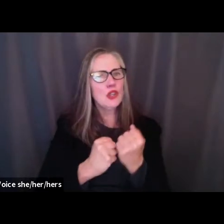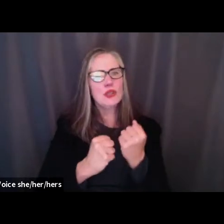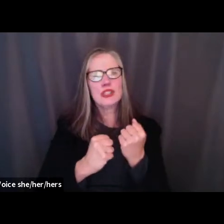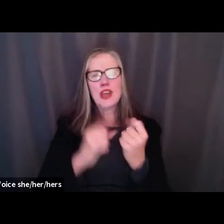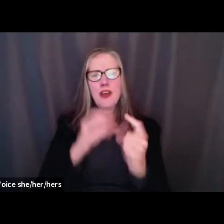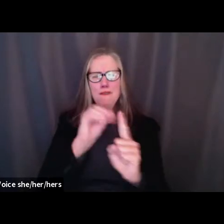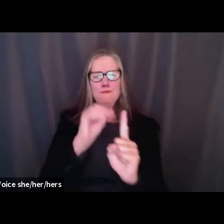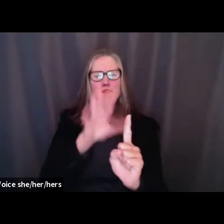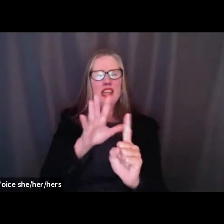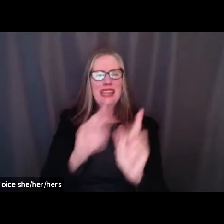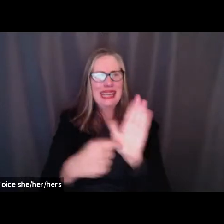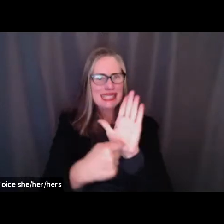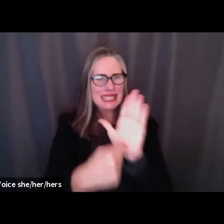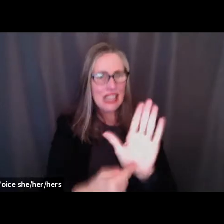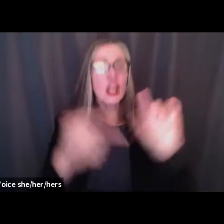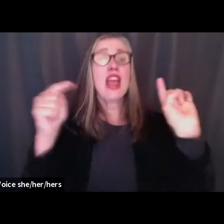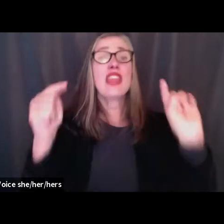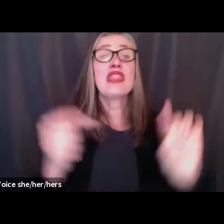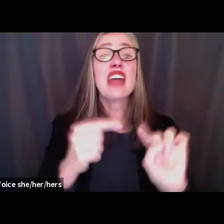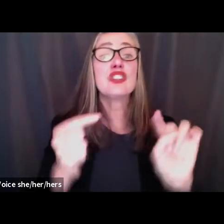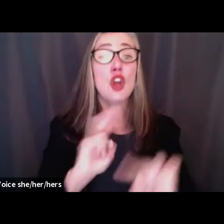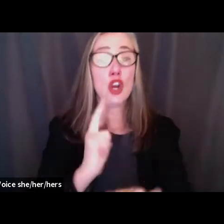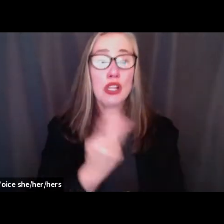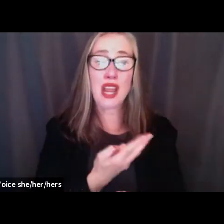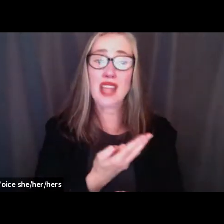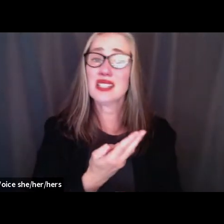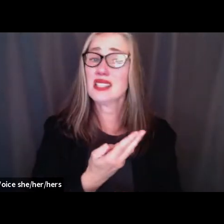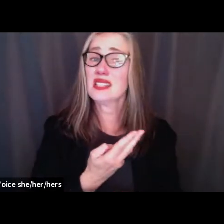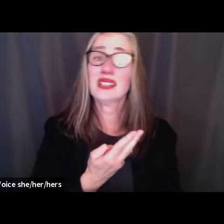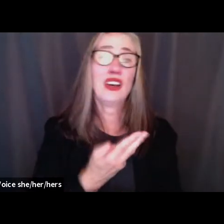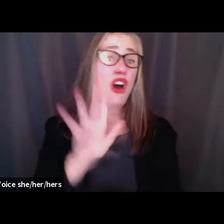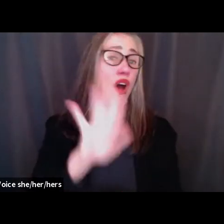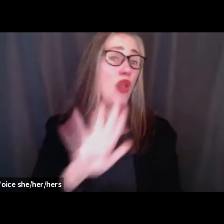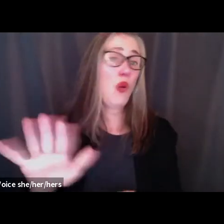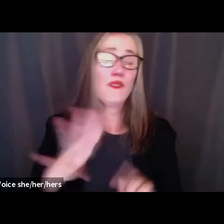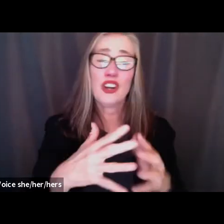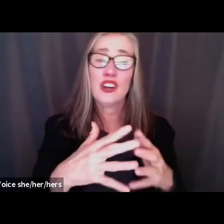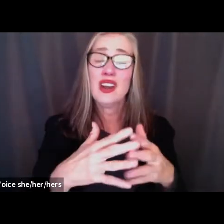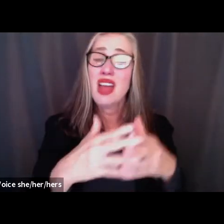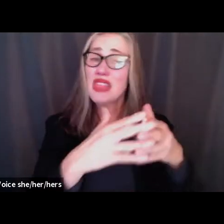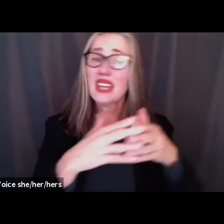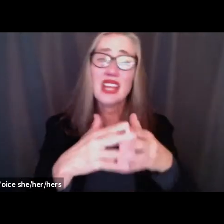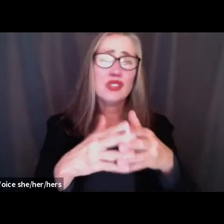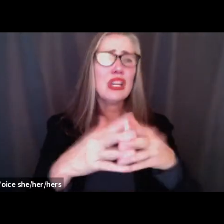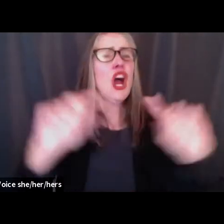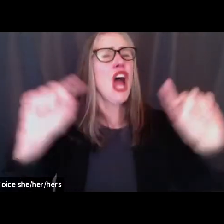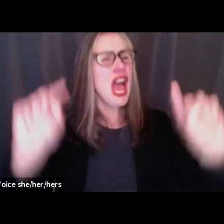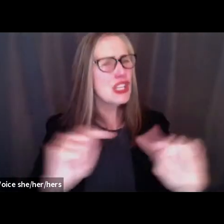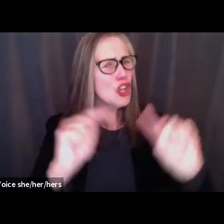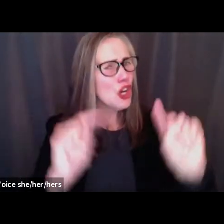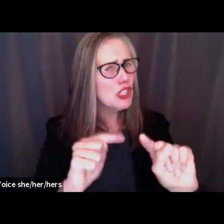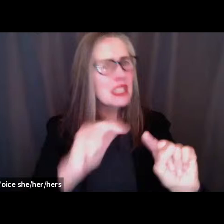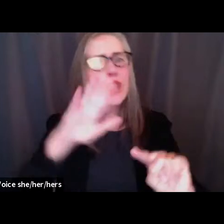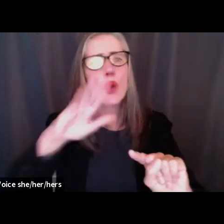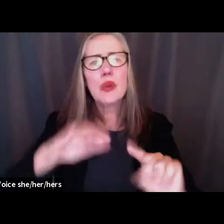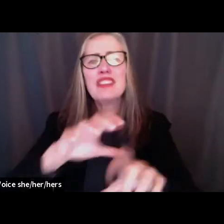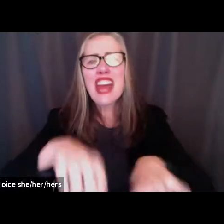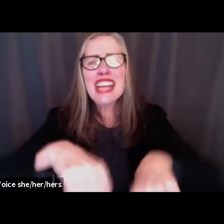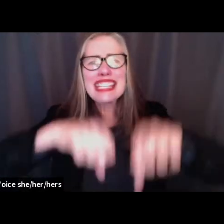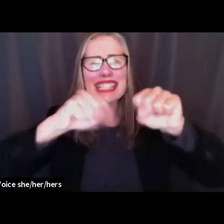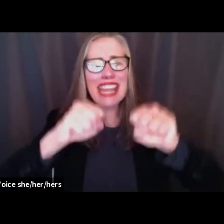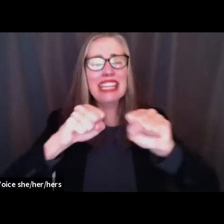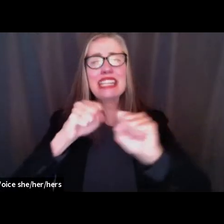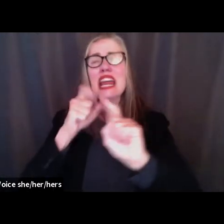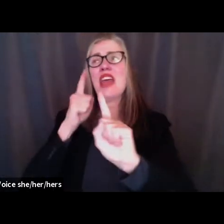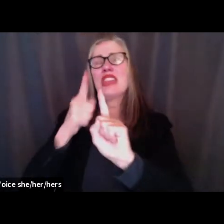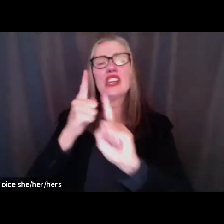And that has hurt us across the country. It has hurt us. We have not taken on the issues the way